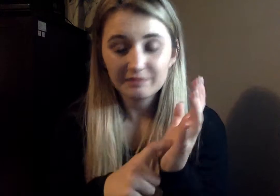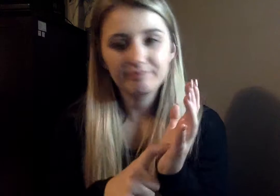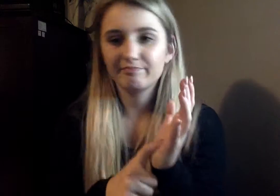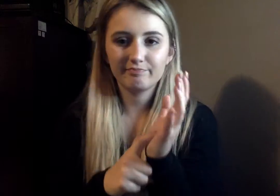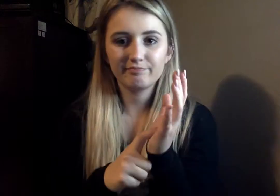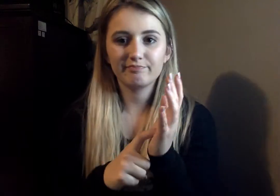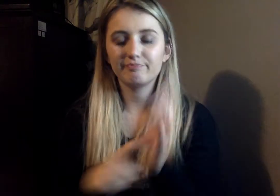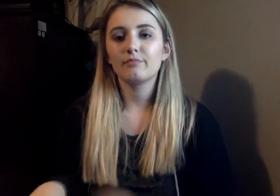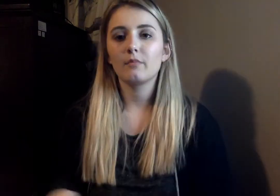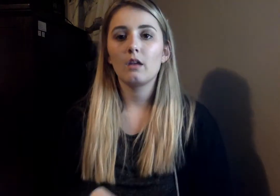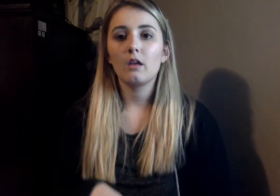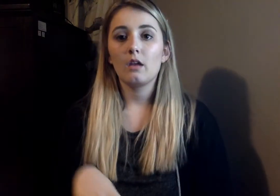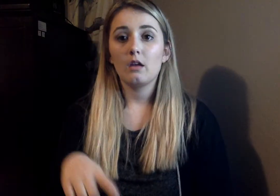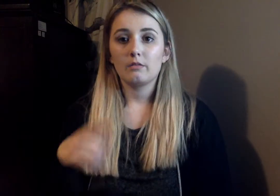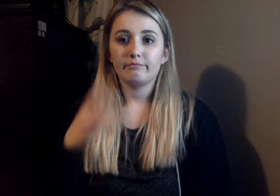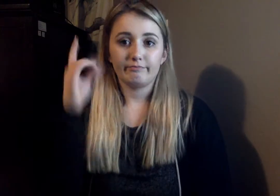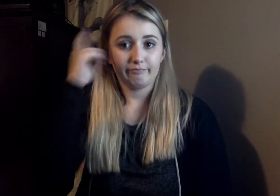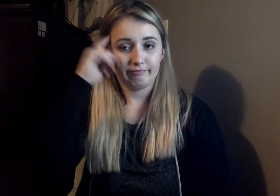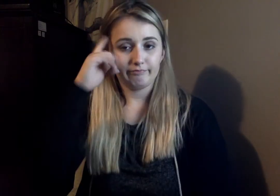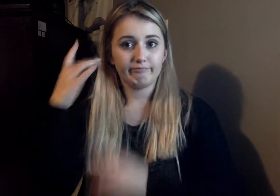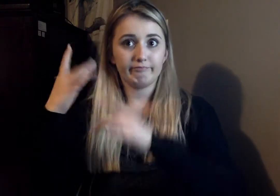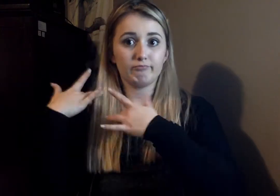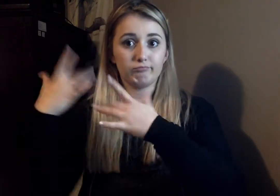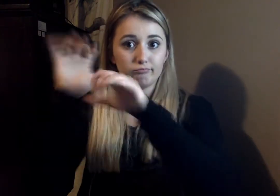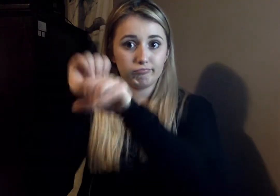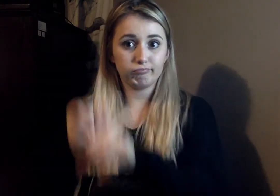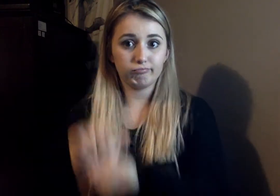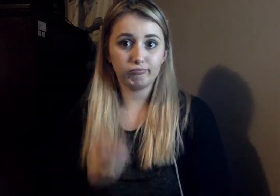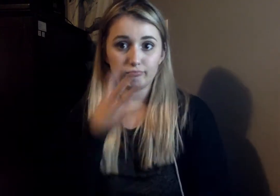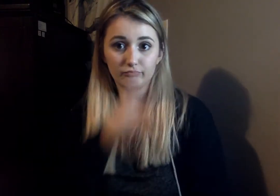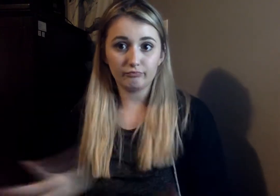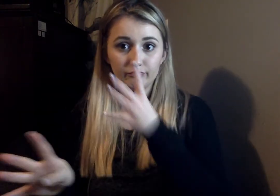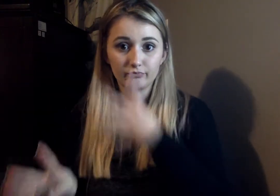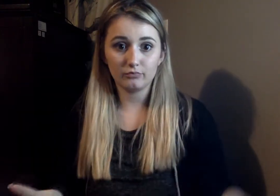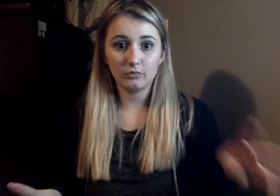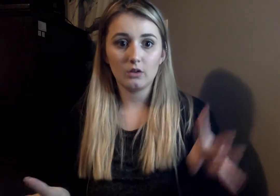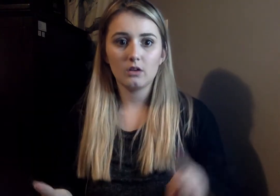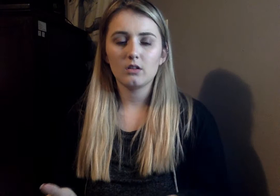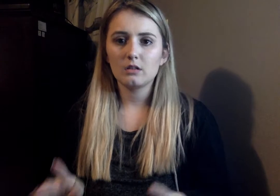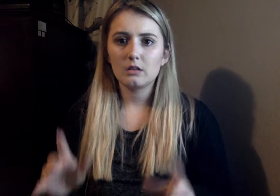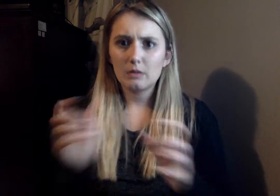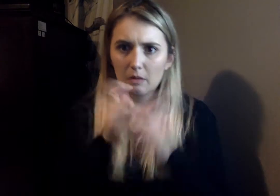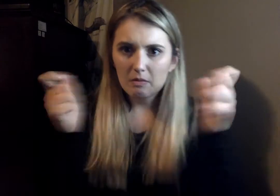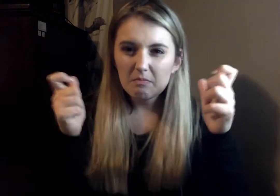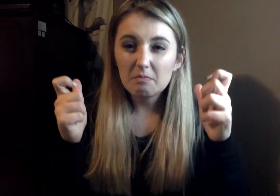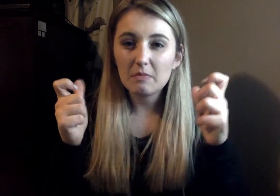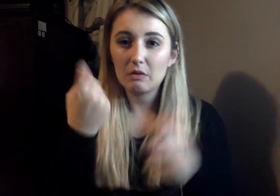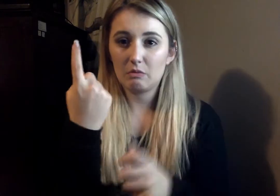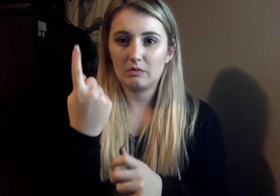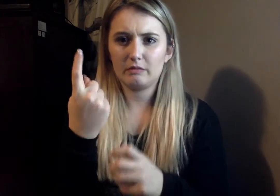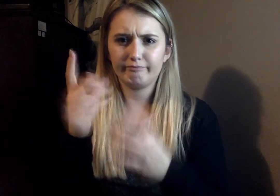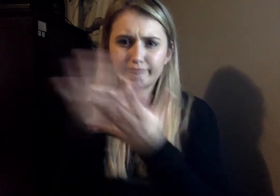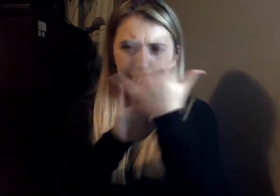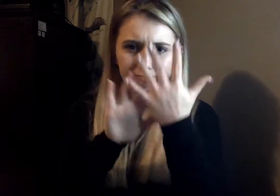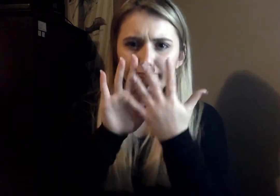them. However, abnormally numerous or large floaters that interfere with vision may be a sign of a more